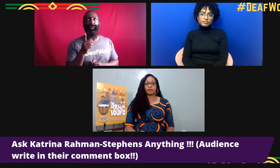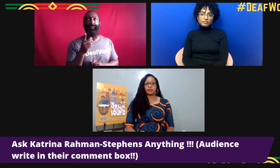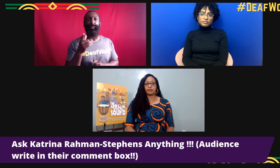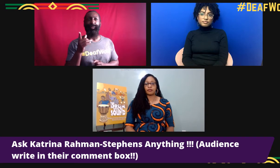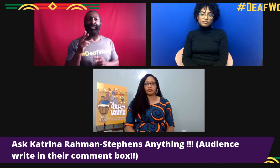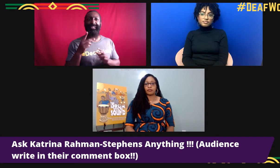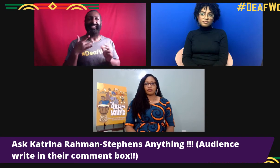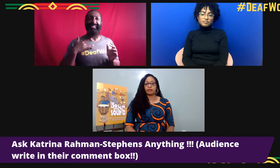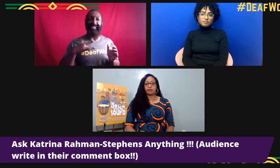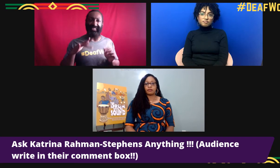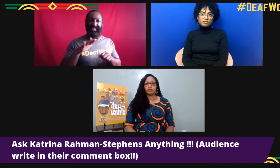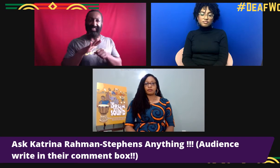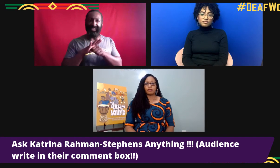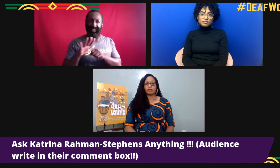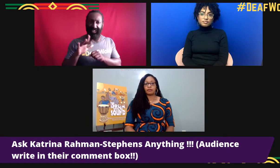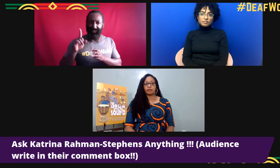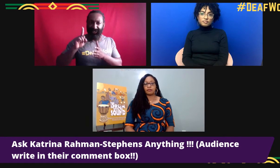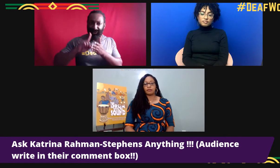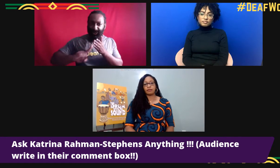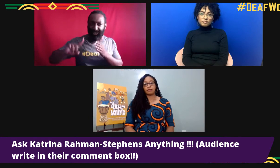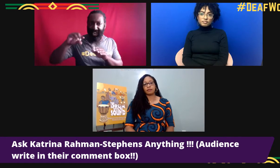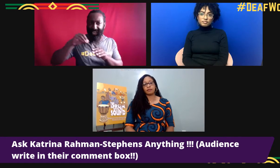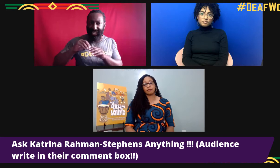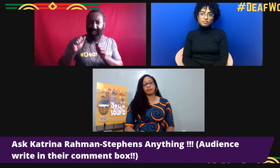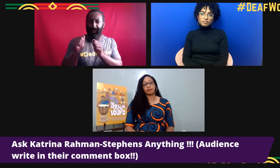One thing I love